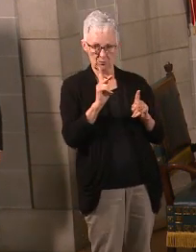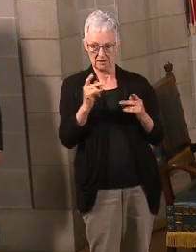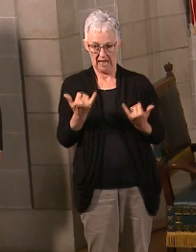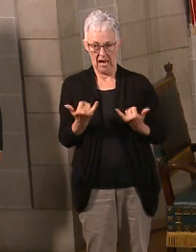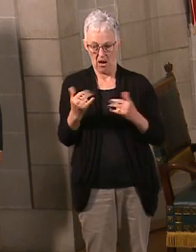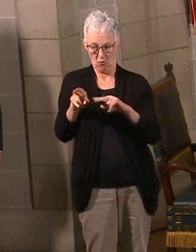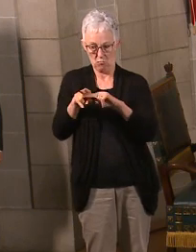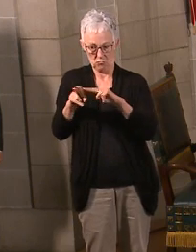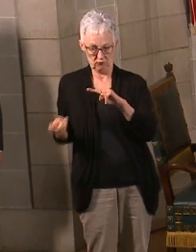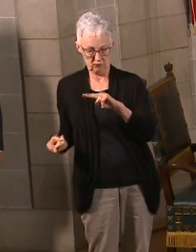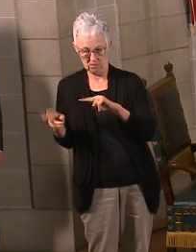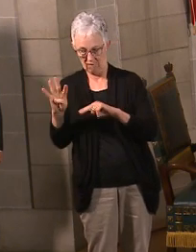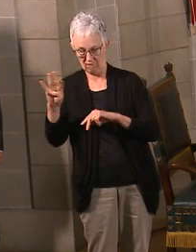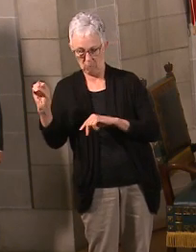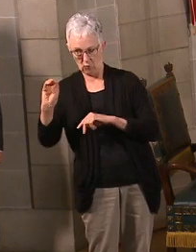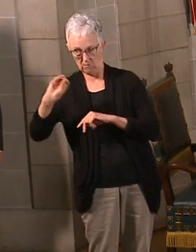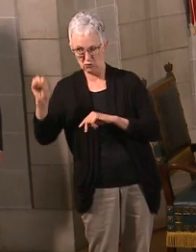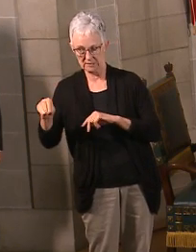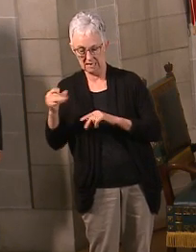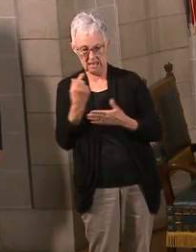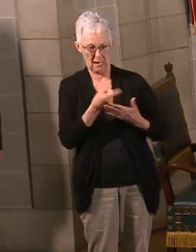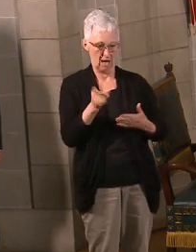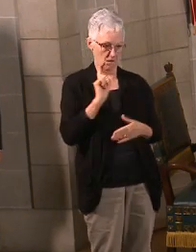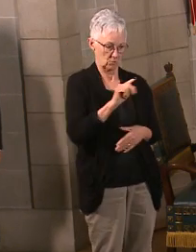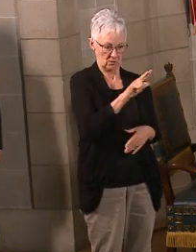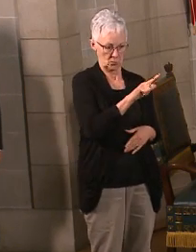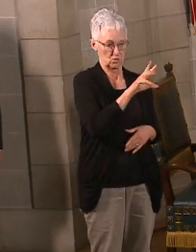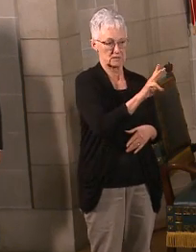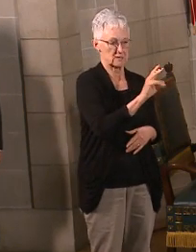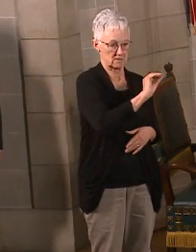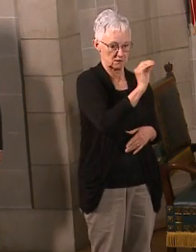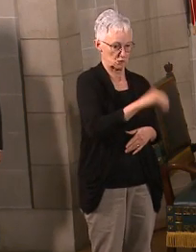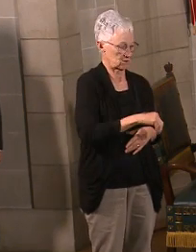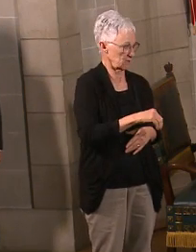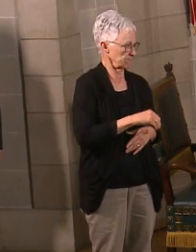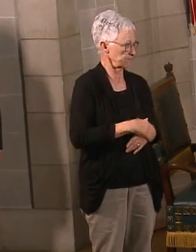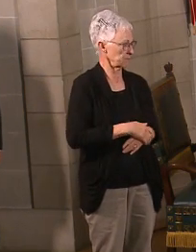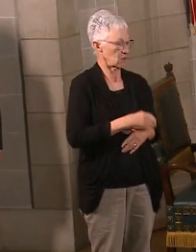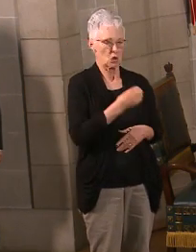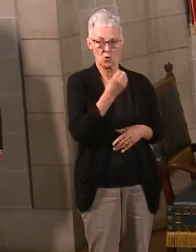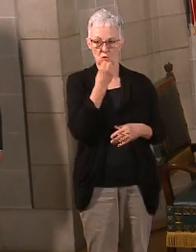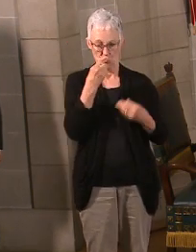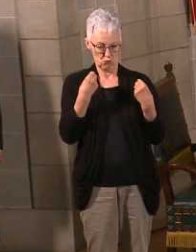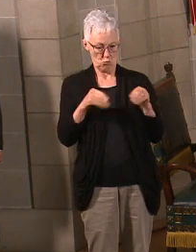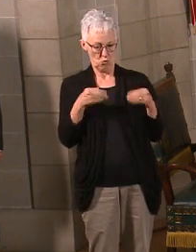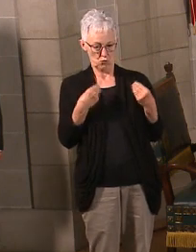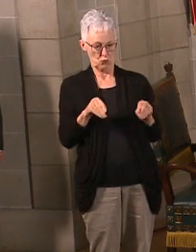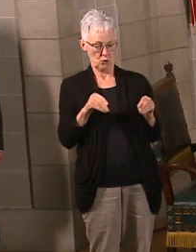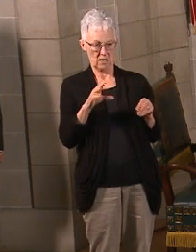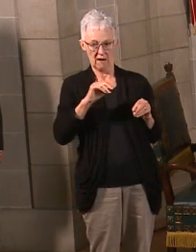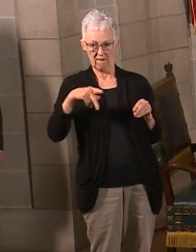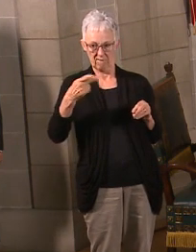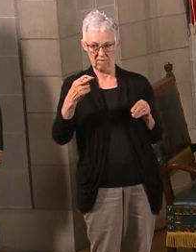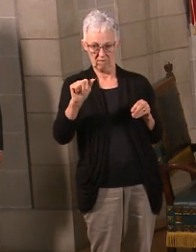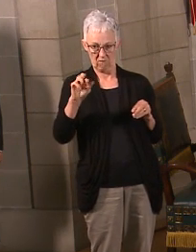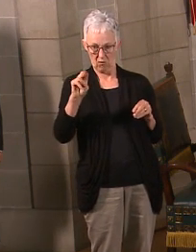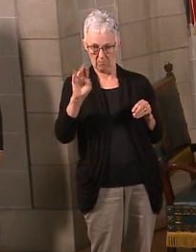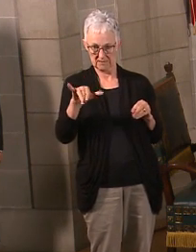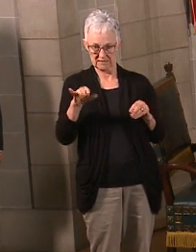So we've seen improvement around this. Grocery and pharmacy is down 8%. It was around 9% down 9% last